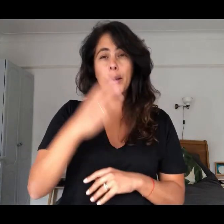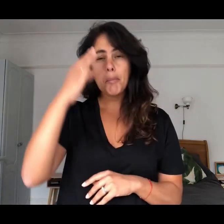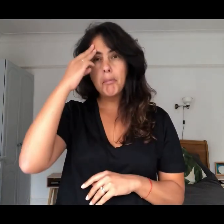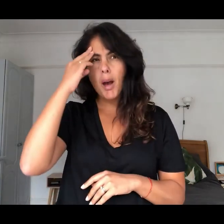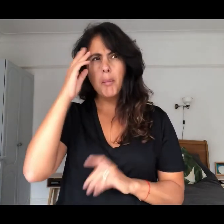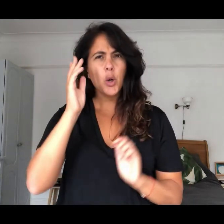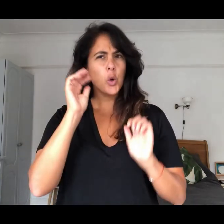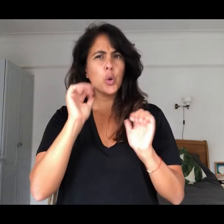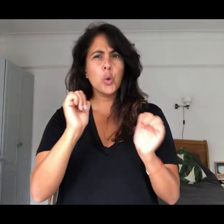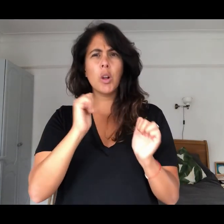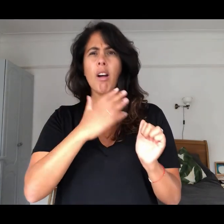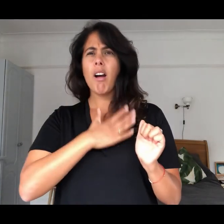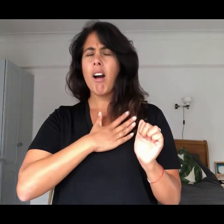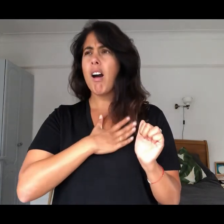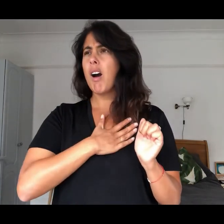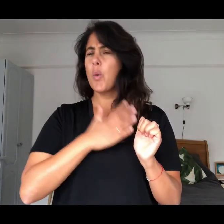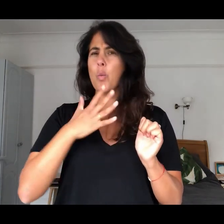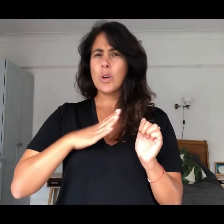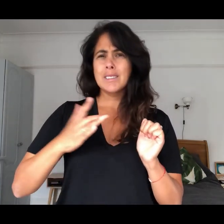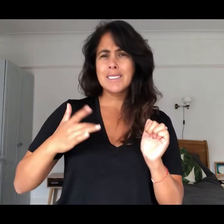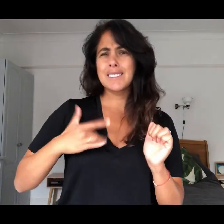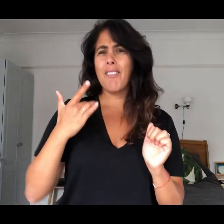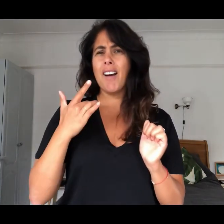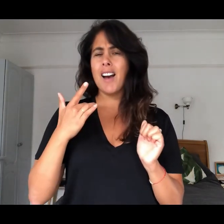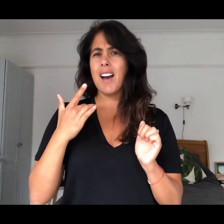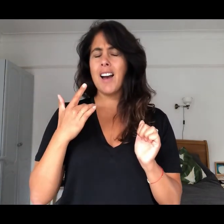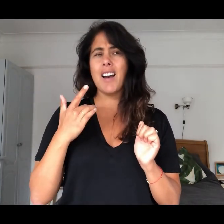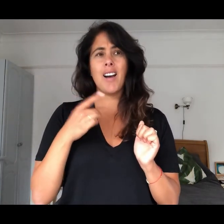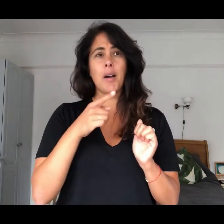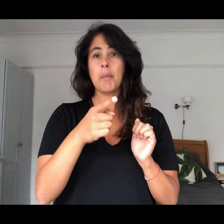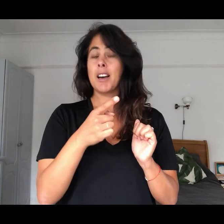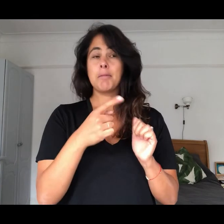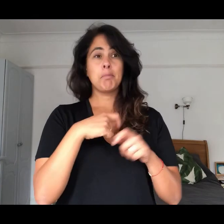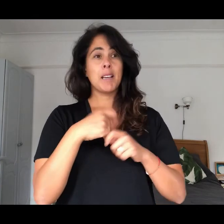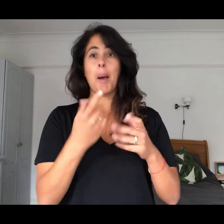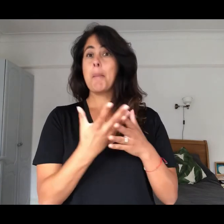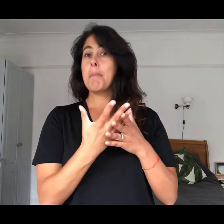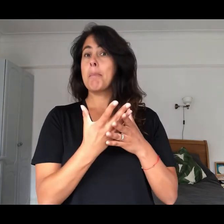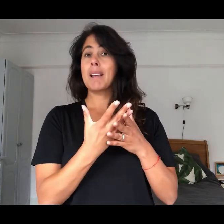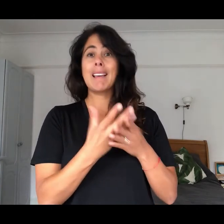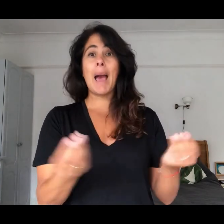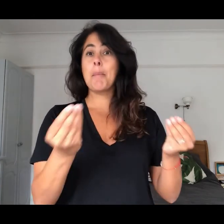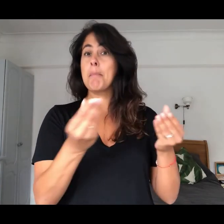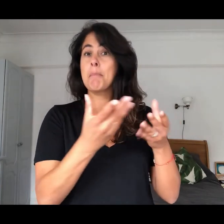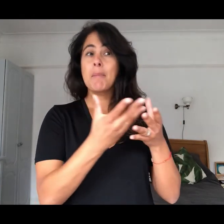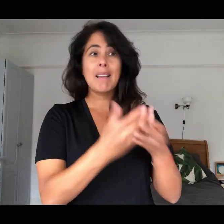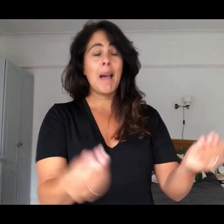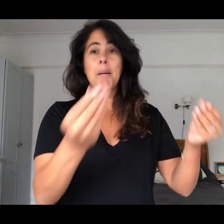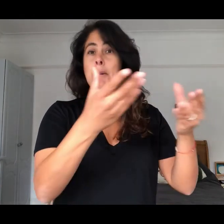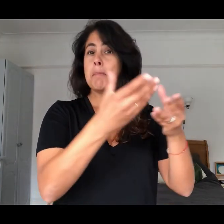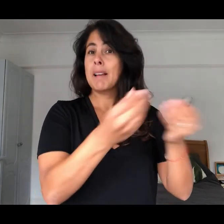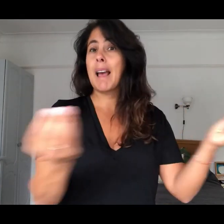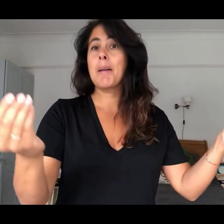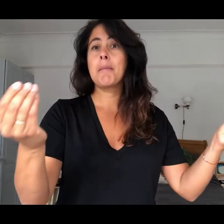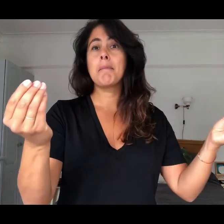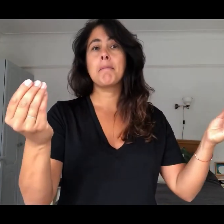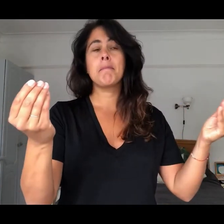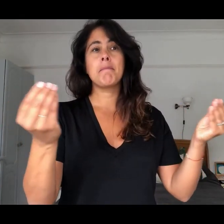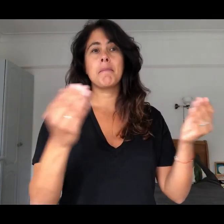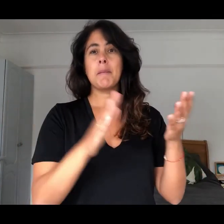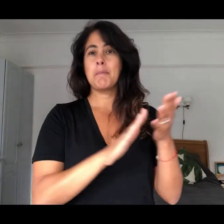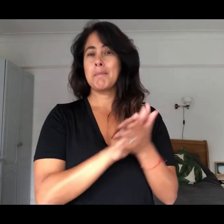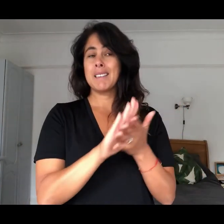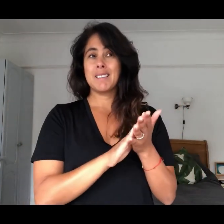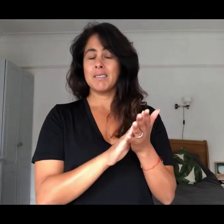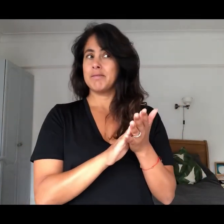was a hard-working mum, fighting hard for survival. She fell through every category, every one